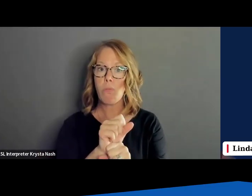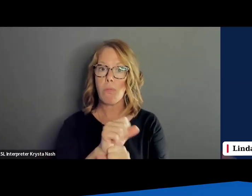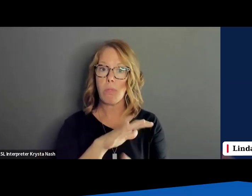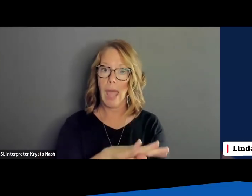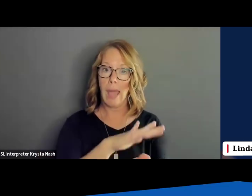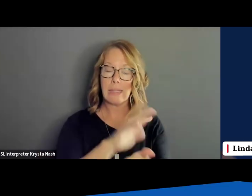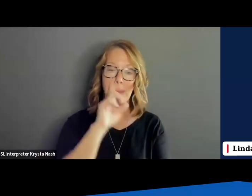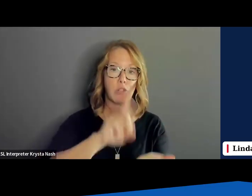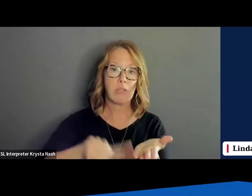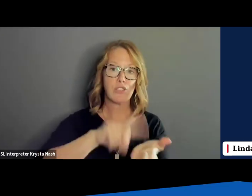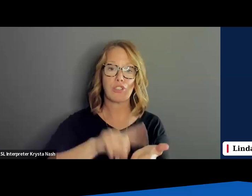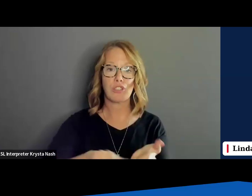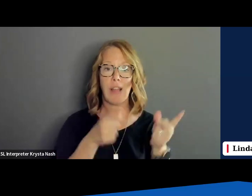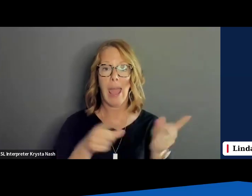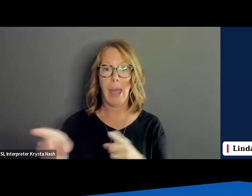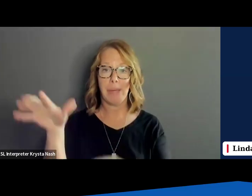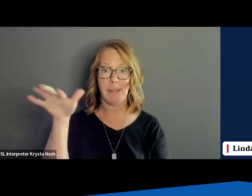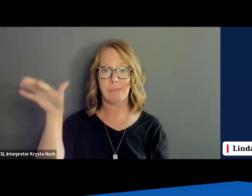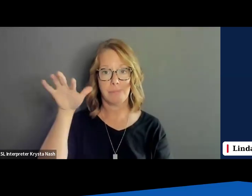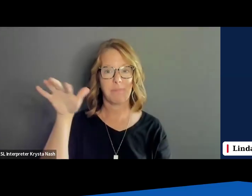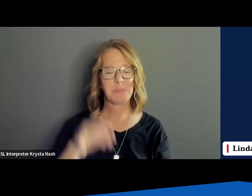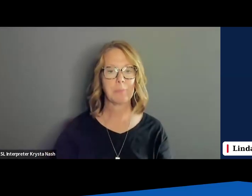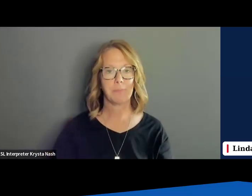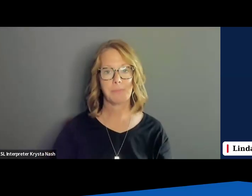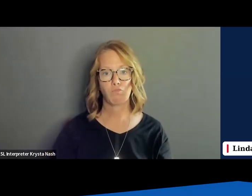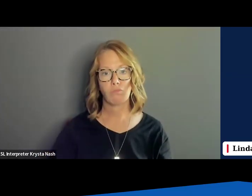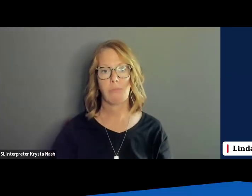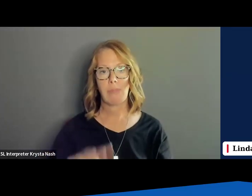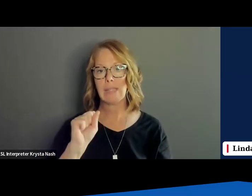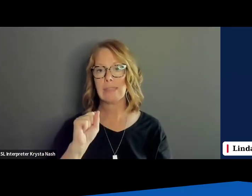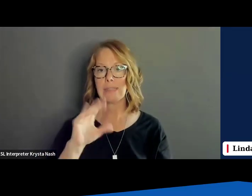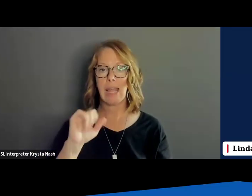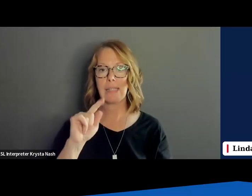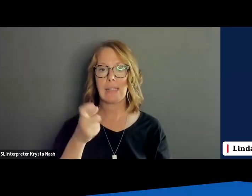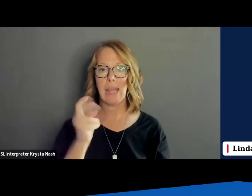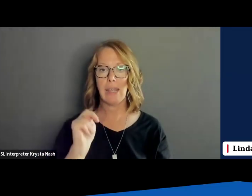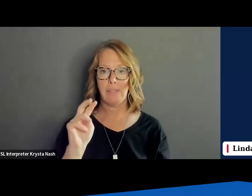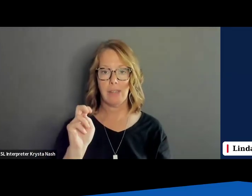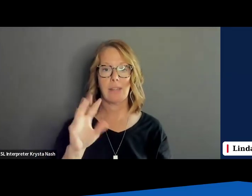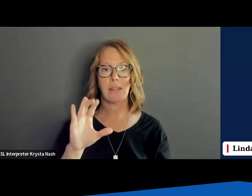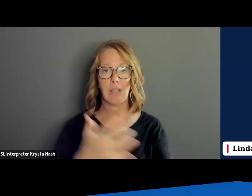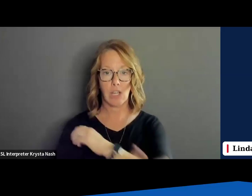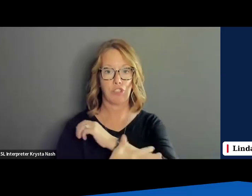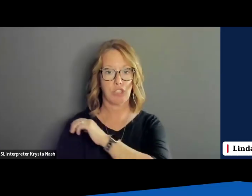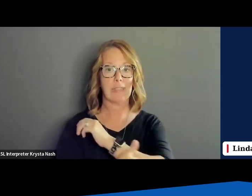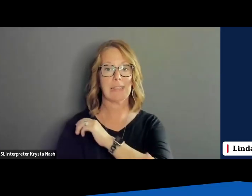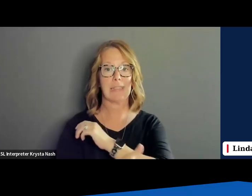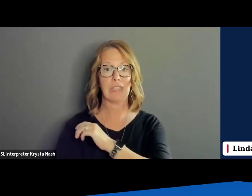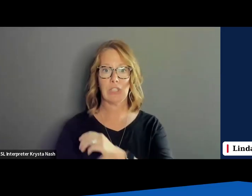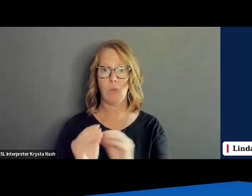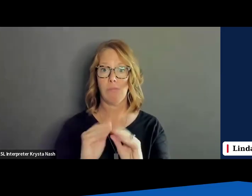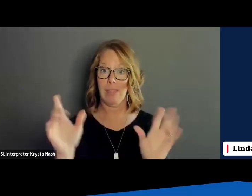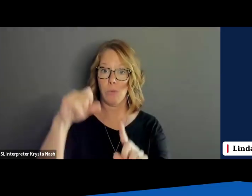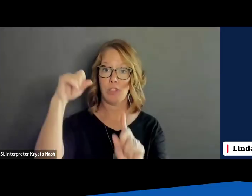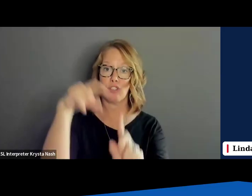academic research going on over there and in the Scandinavian countries. And clearly, that was a trigger.